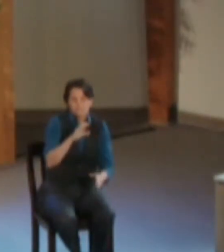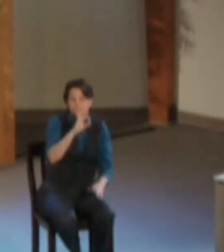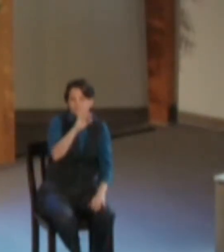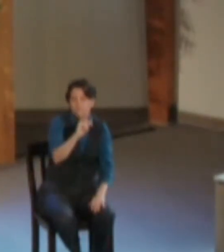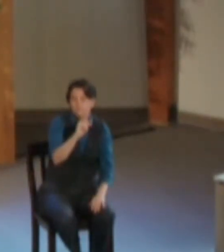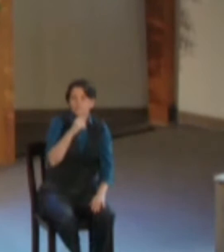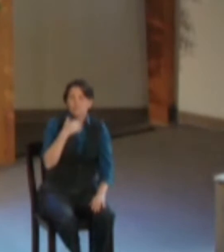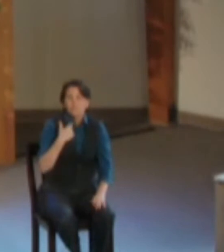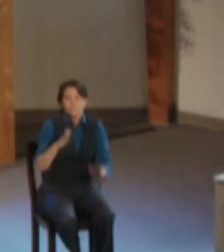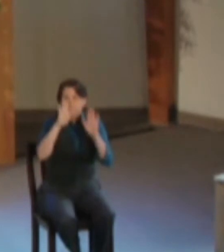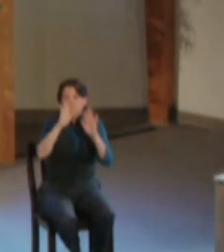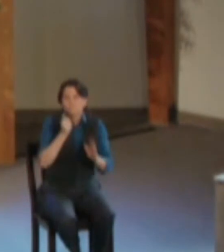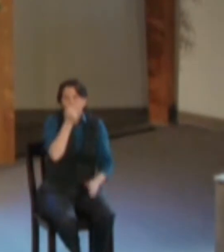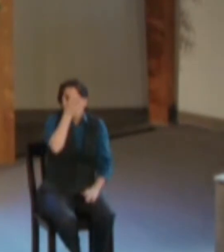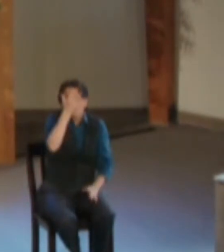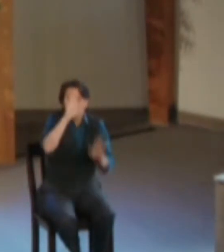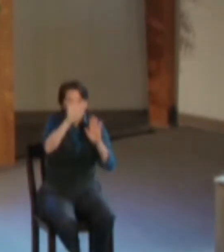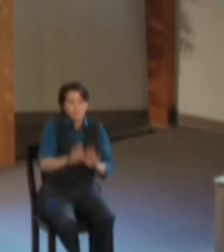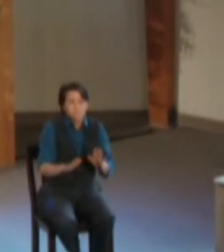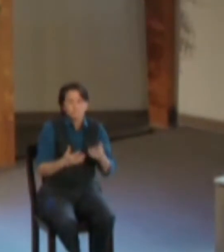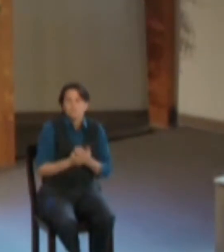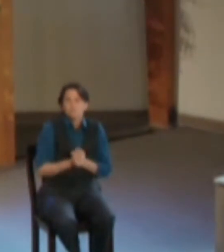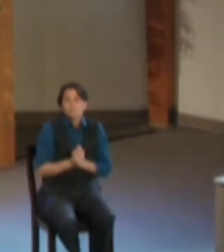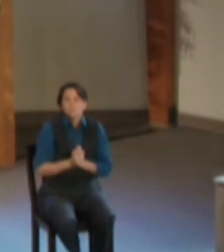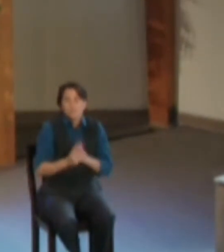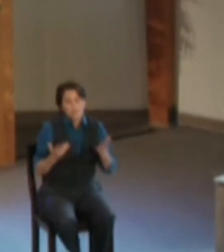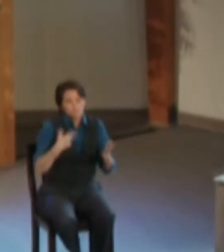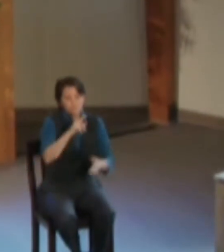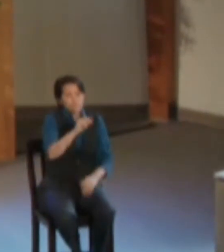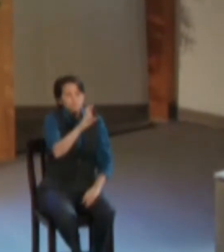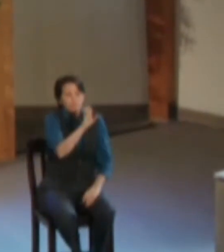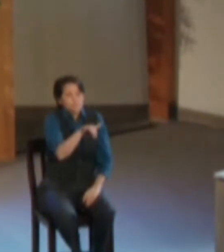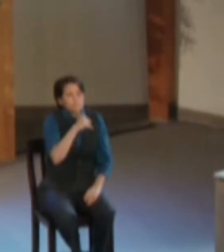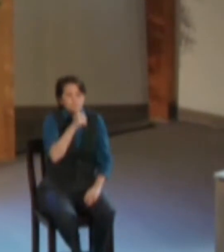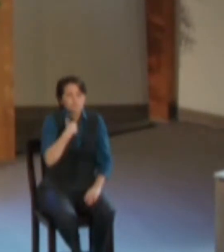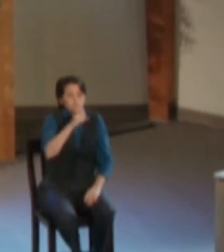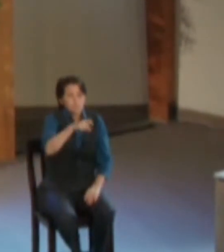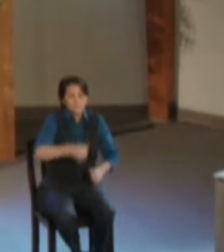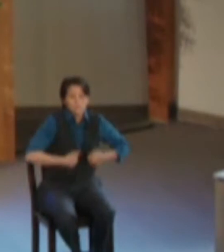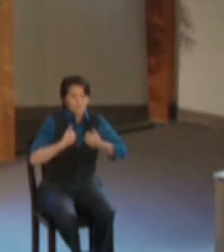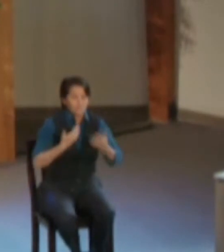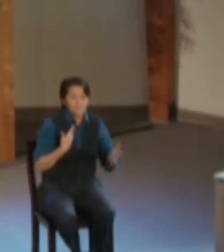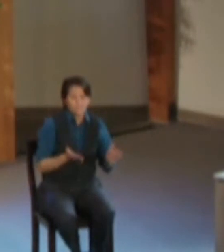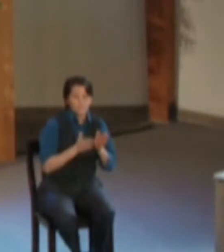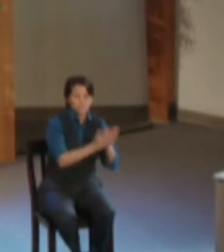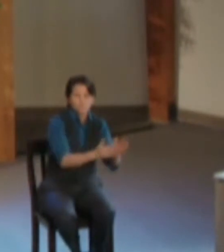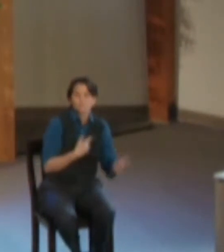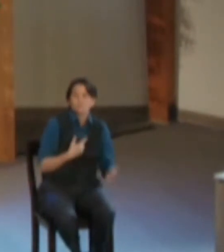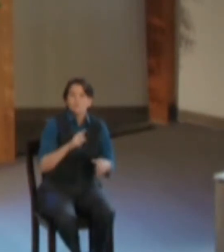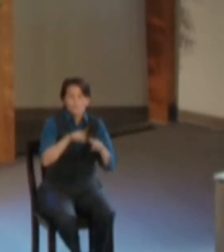and awesome and amazing. The main thing, it gets Tracy off the streets and into a secure spot. When you have a place to keep